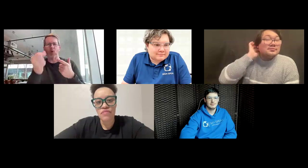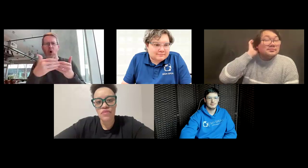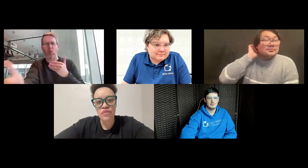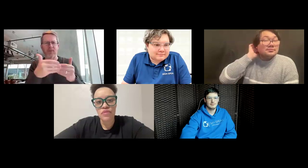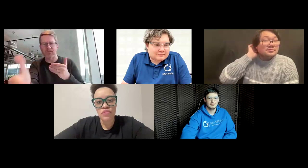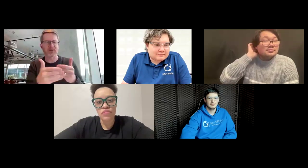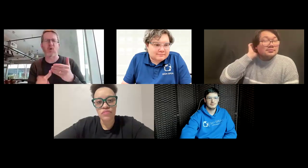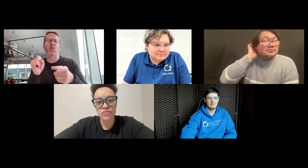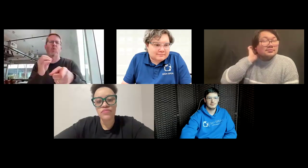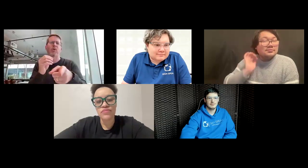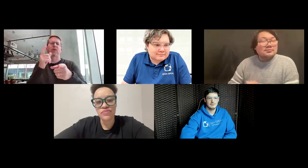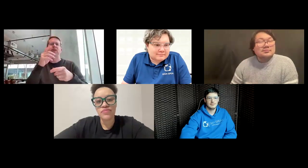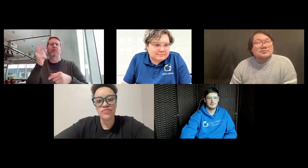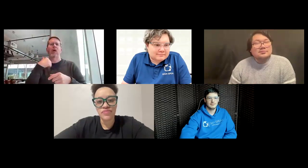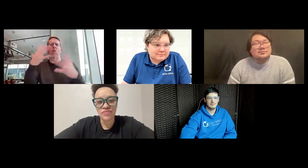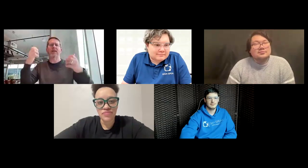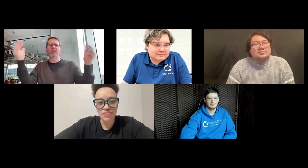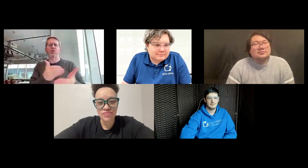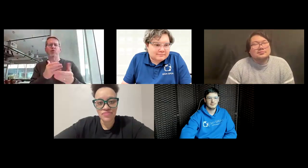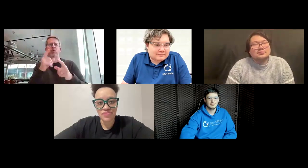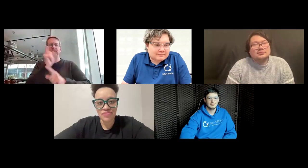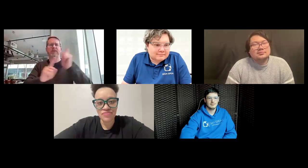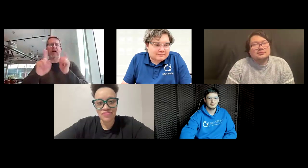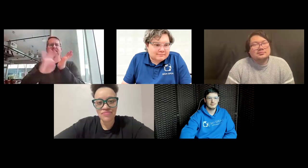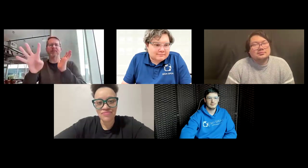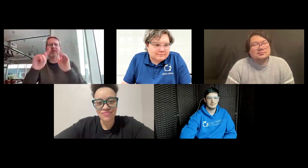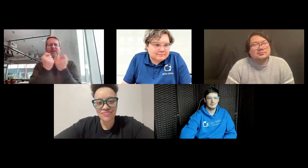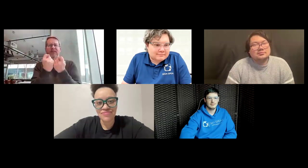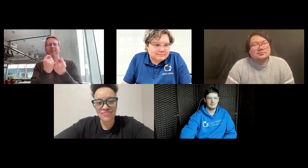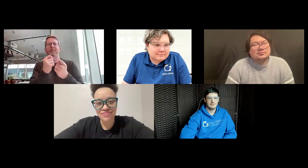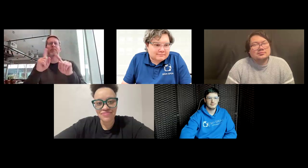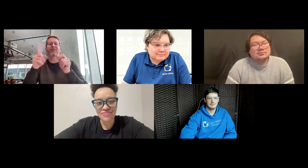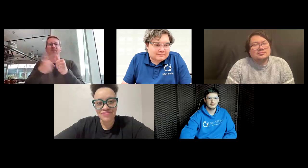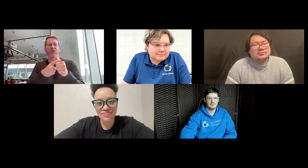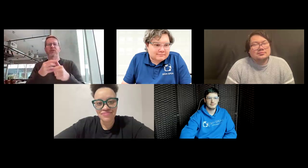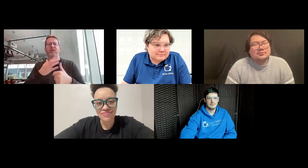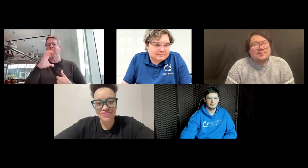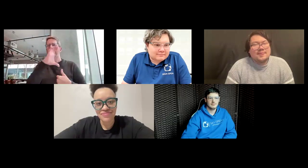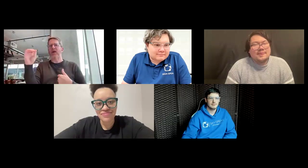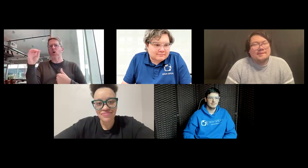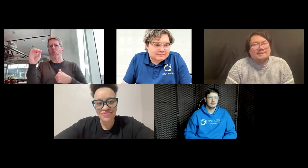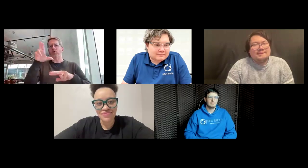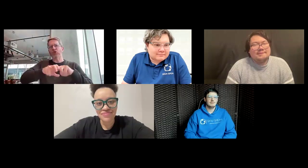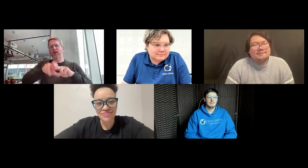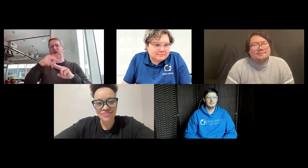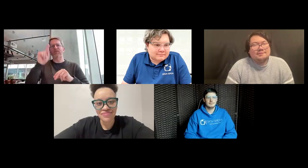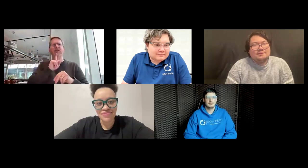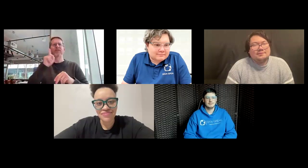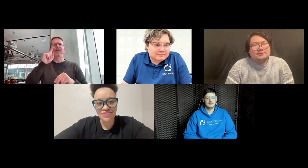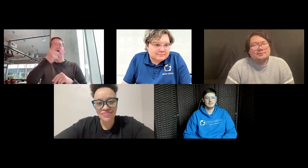AI and where we're going with it and things of that nature. So I want to introduce folks from the ScienceSpeak team.